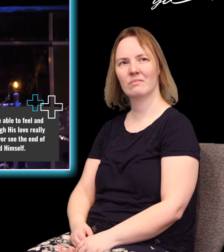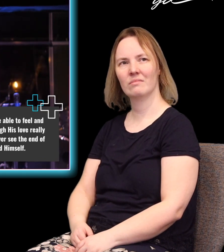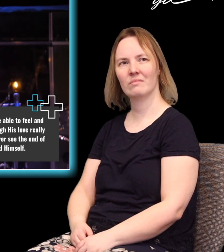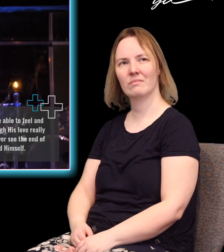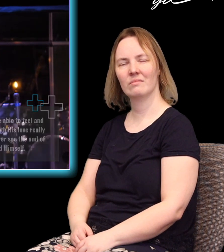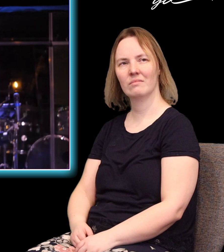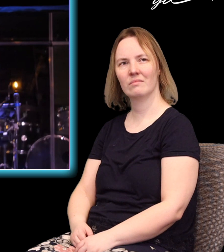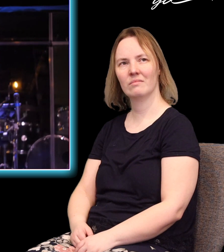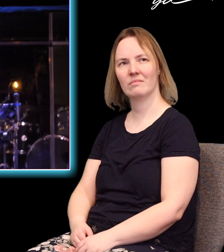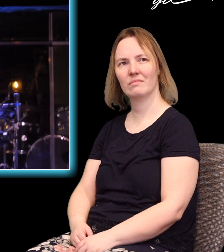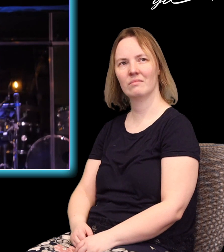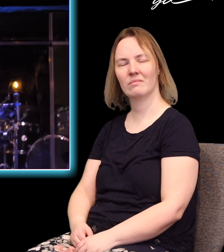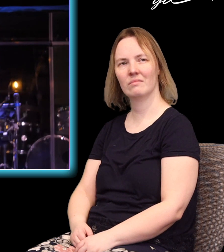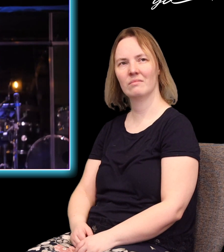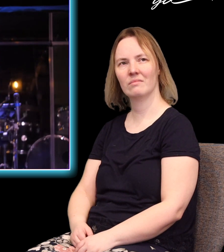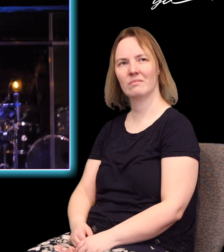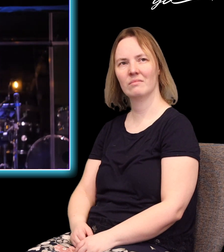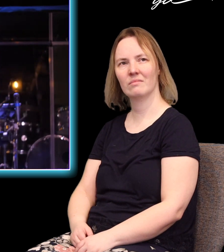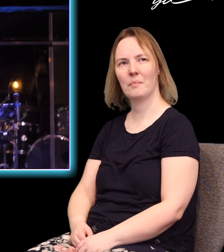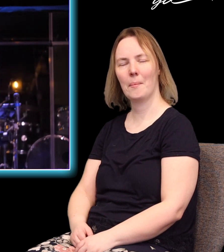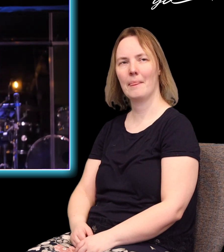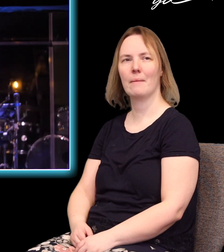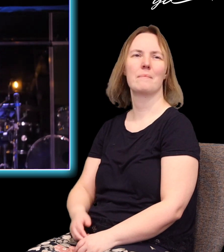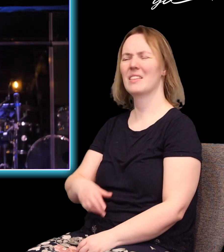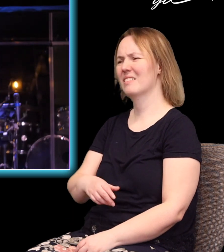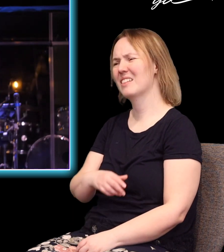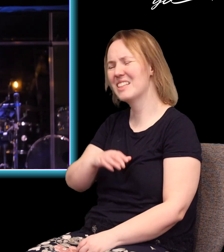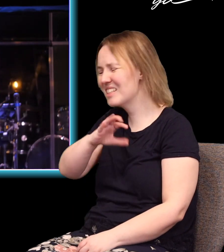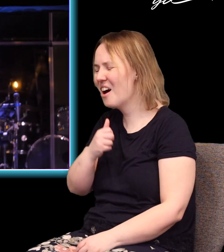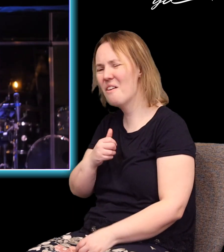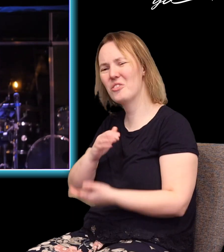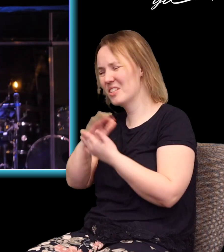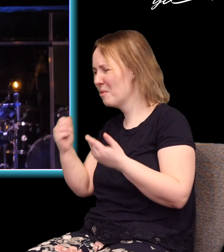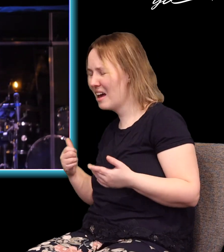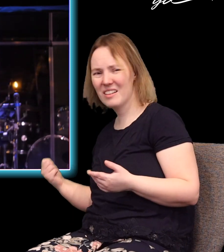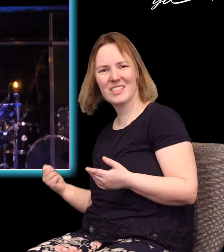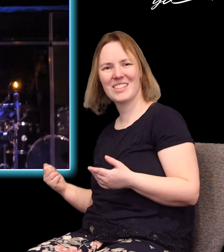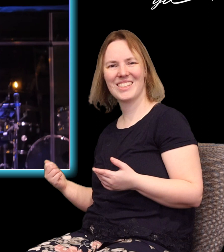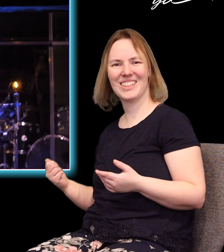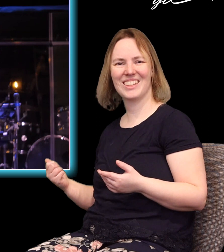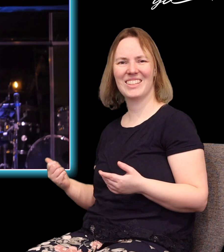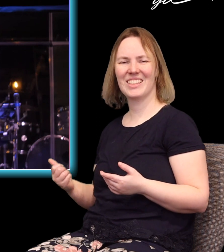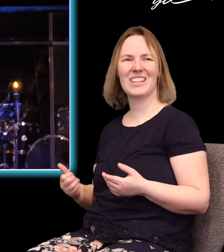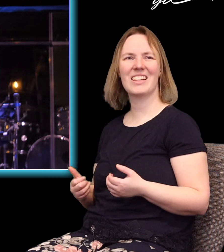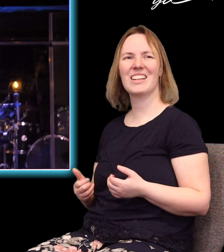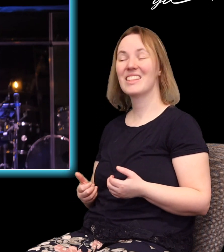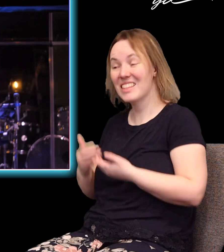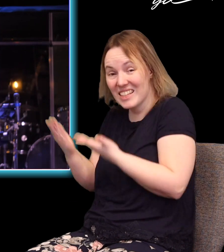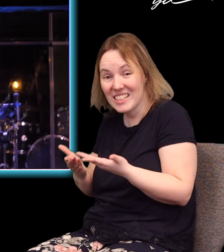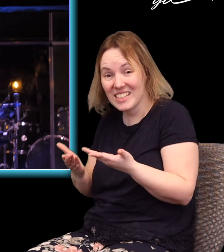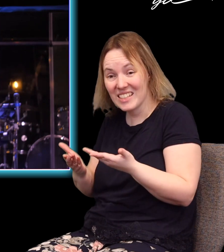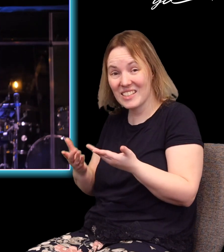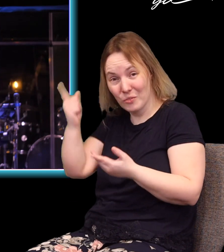to experience this love for yourselves, that is not just for somebody else. It's not just the person beside you that's getting